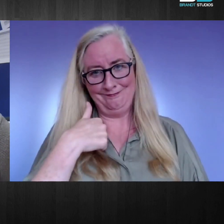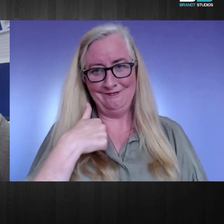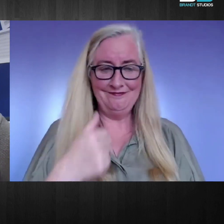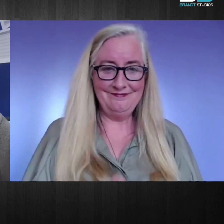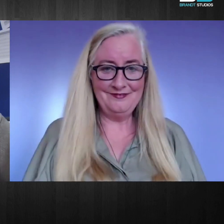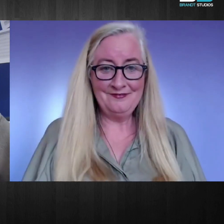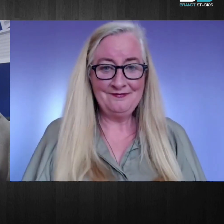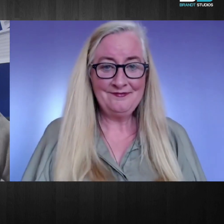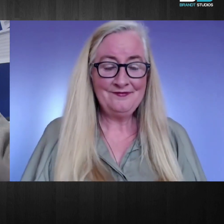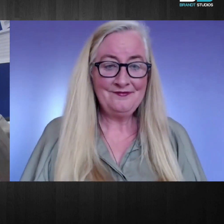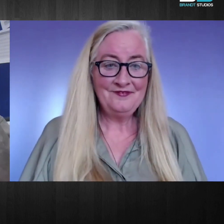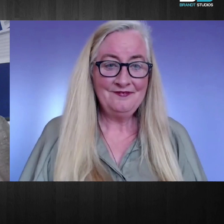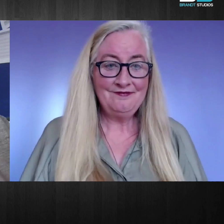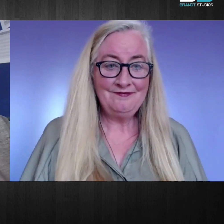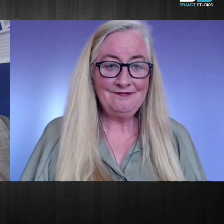Yeah.